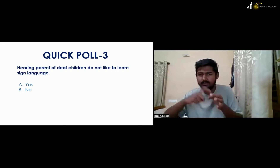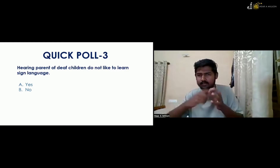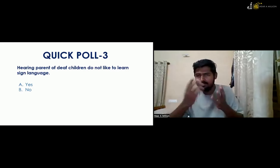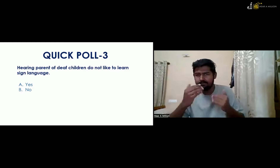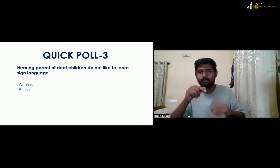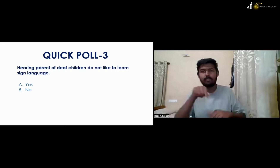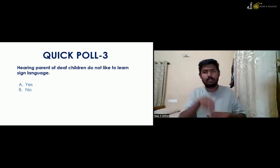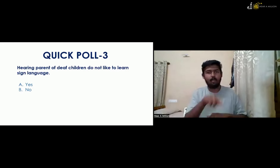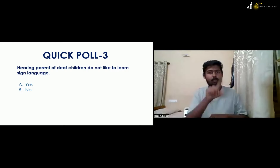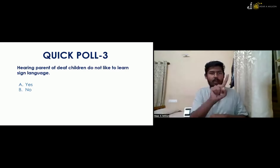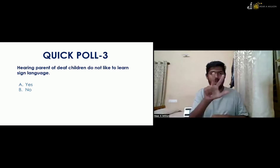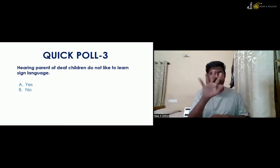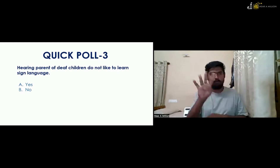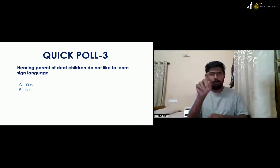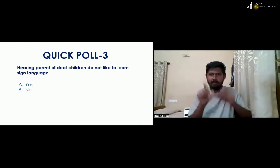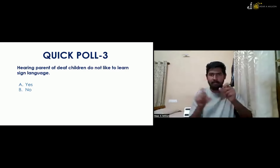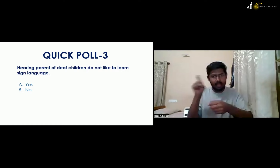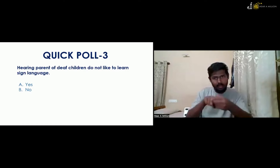So